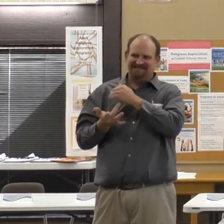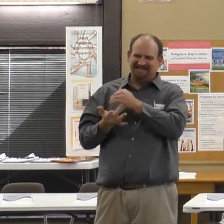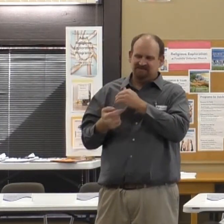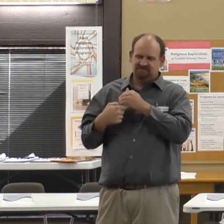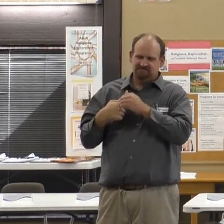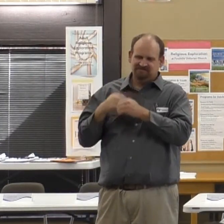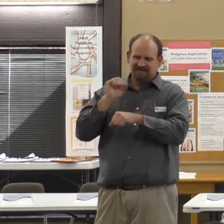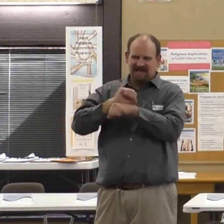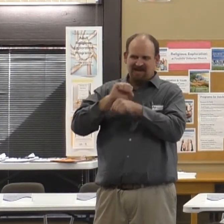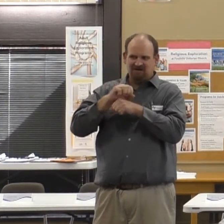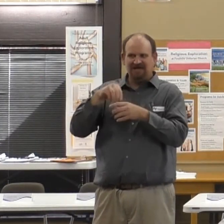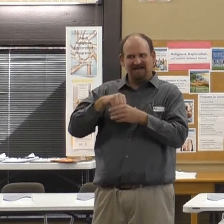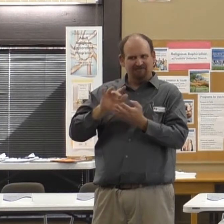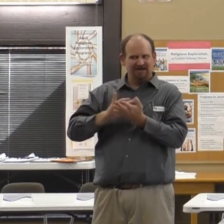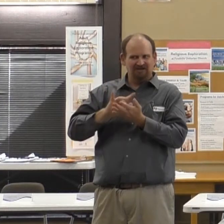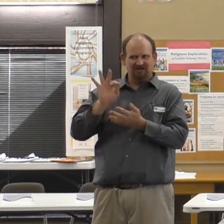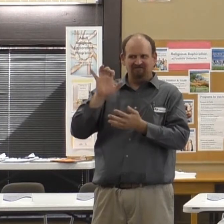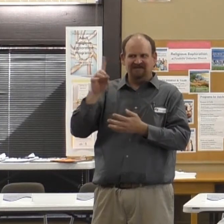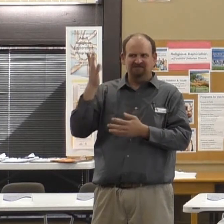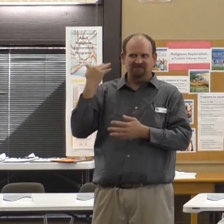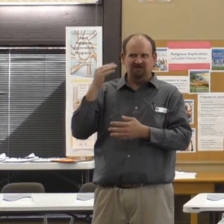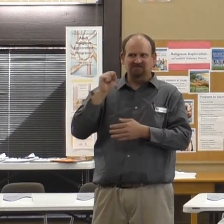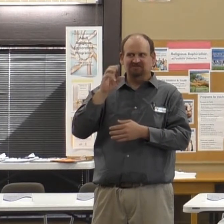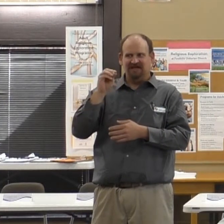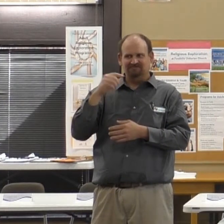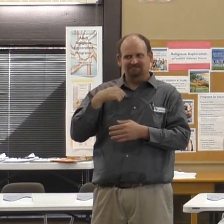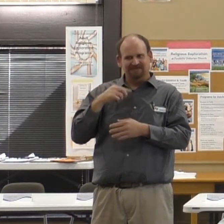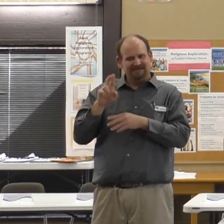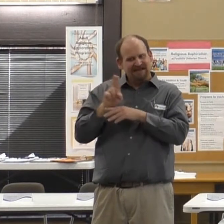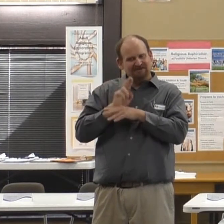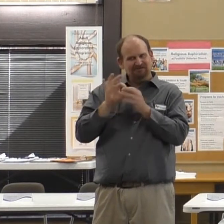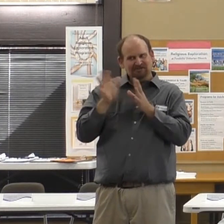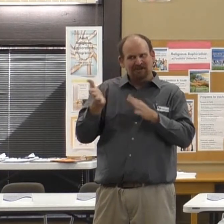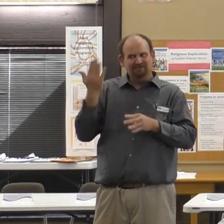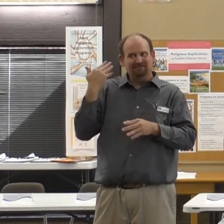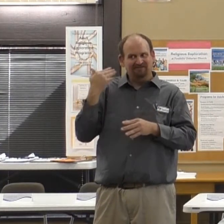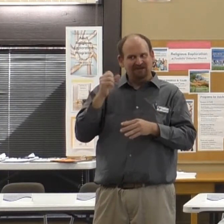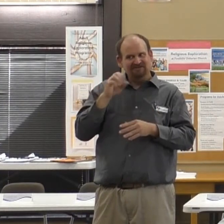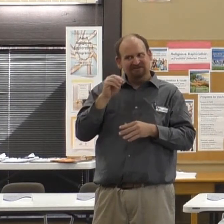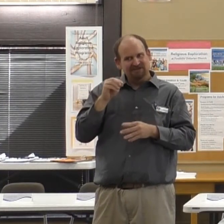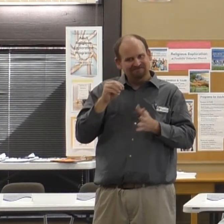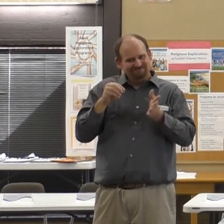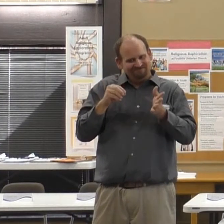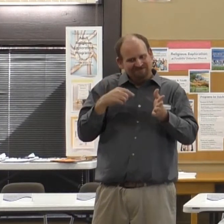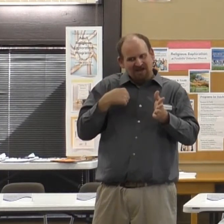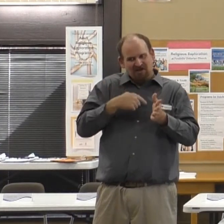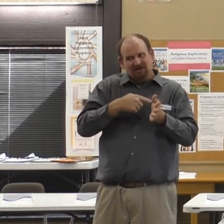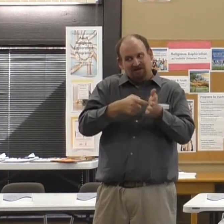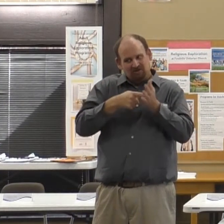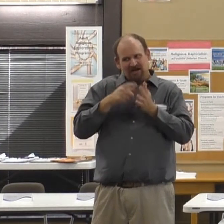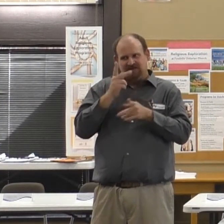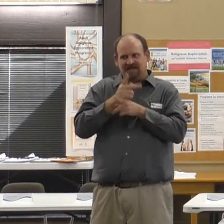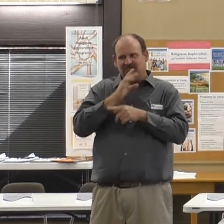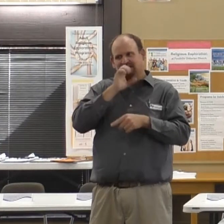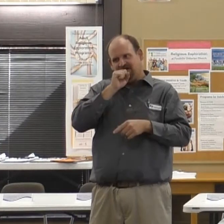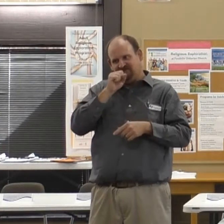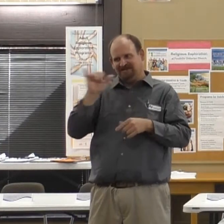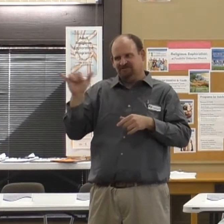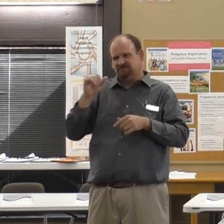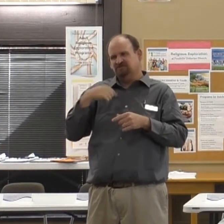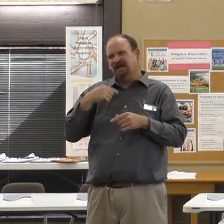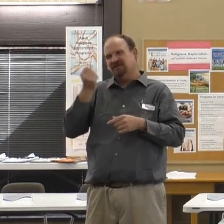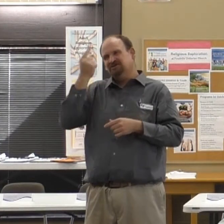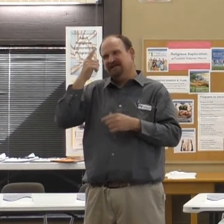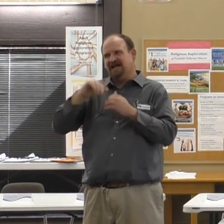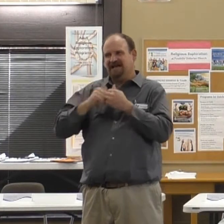tell other people what happened that day for their job. And I have worked in the medical field before as a